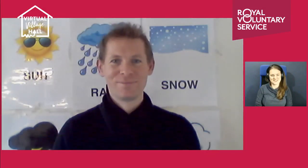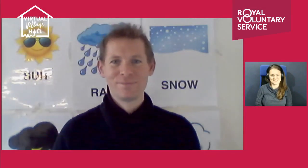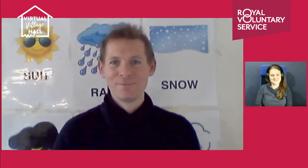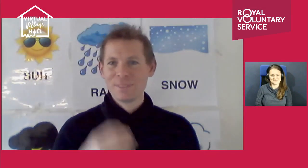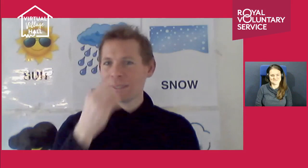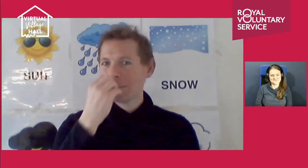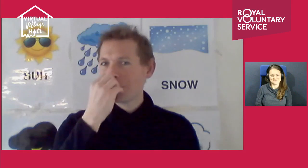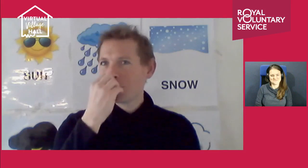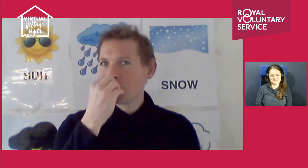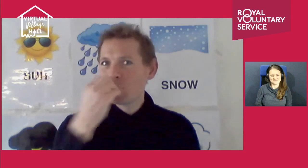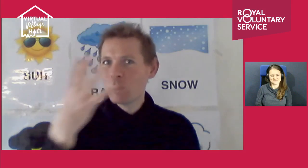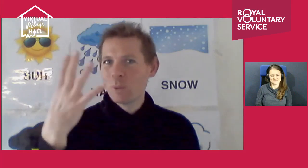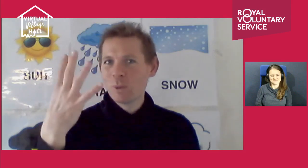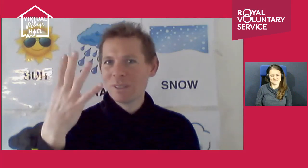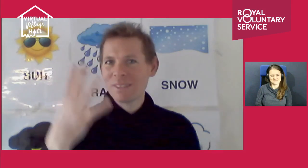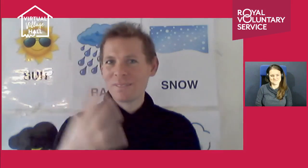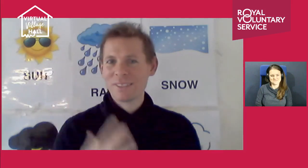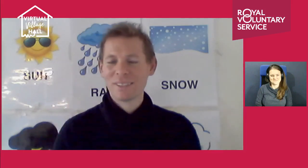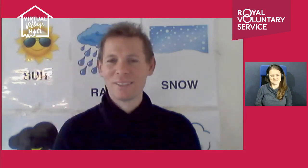dark,